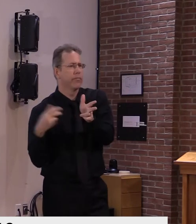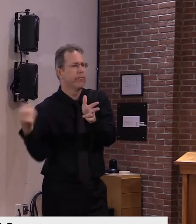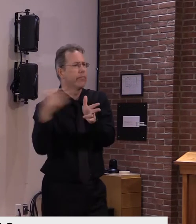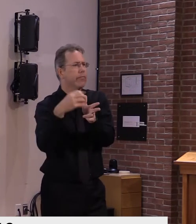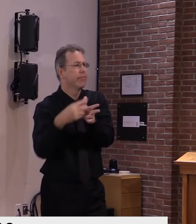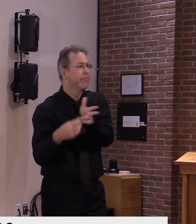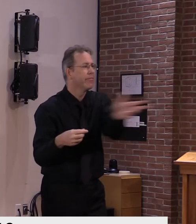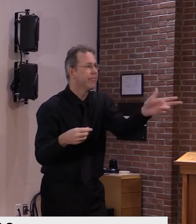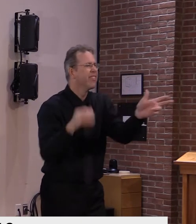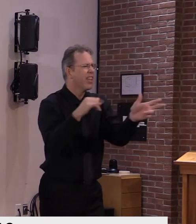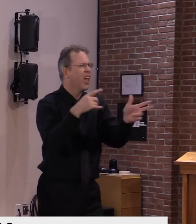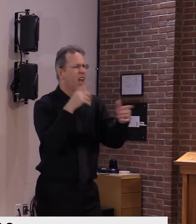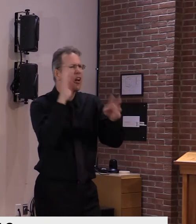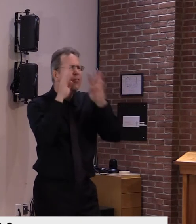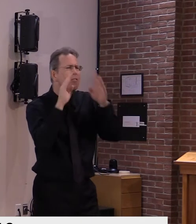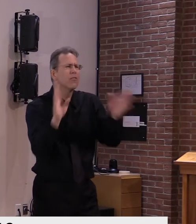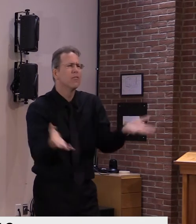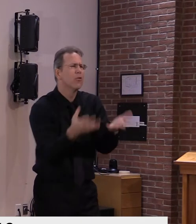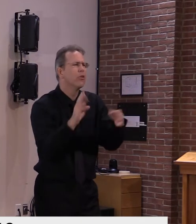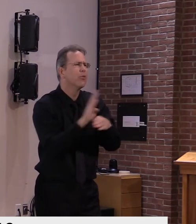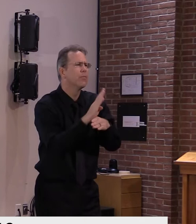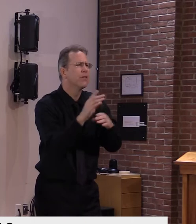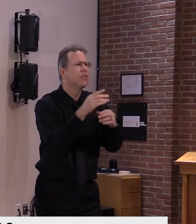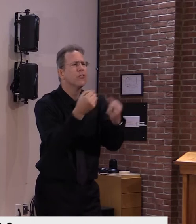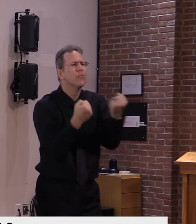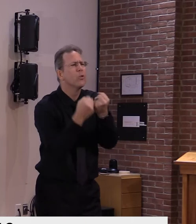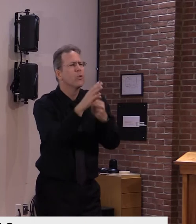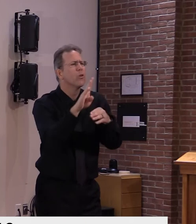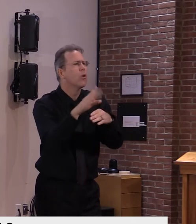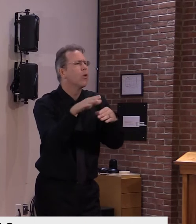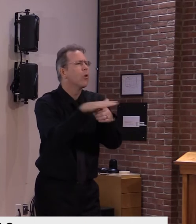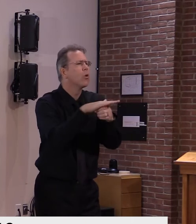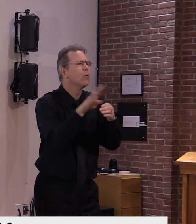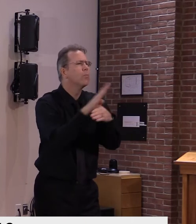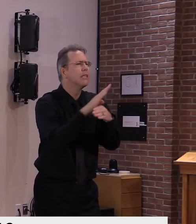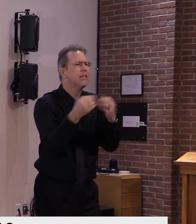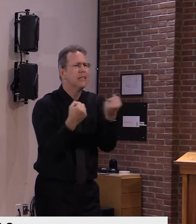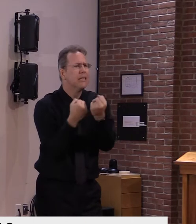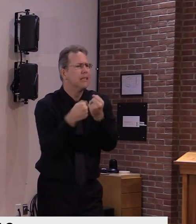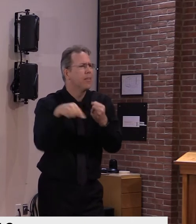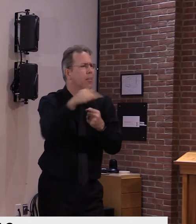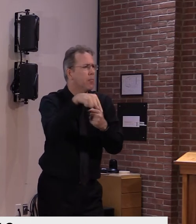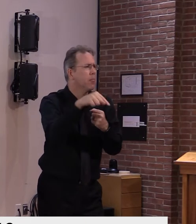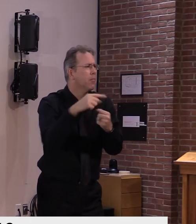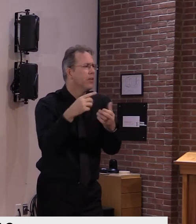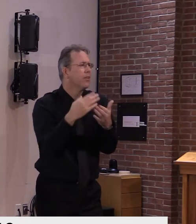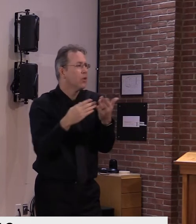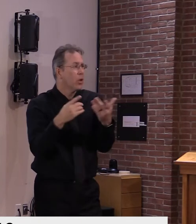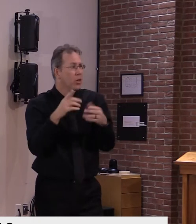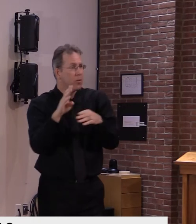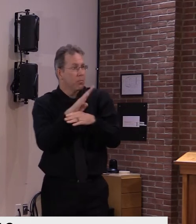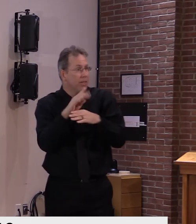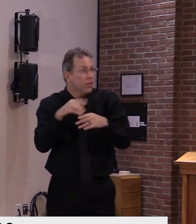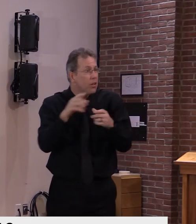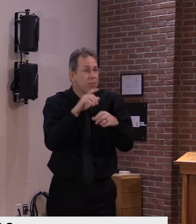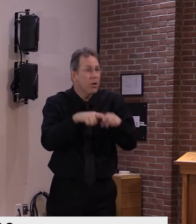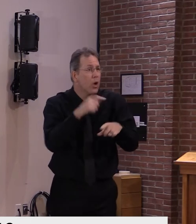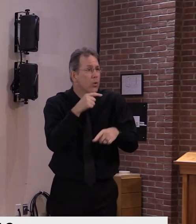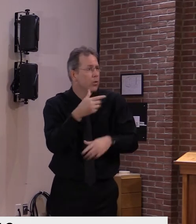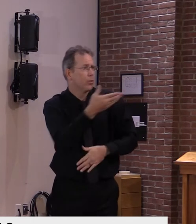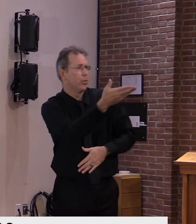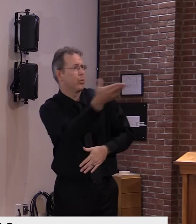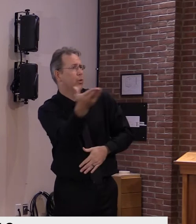businesses who are relying on you this holiday season. But again, as the governor has mentioned, we want you to do it as safely as